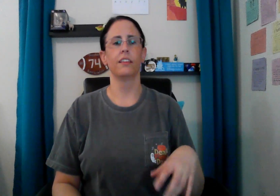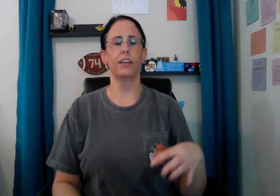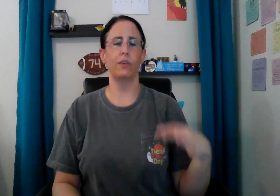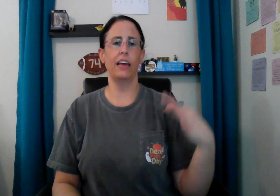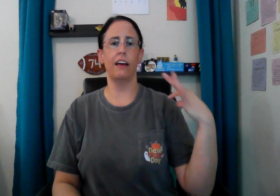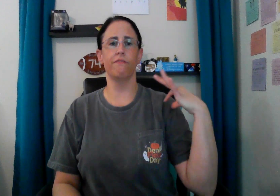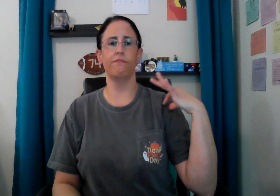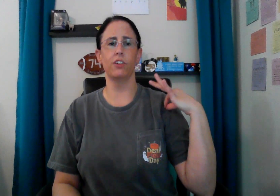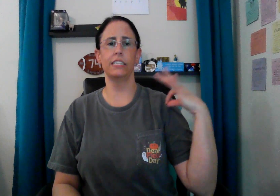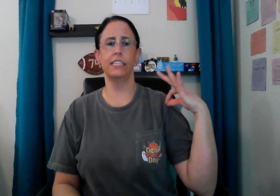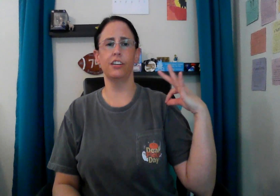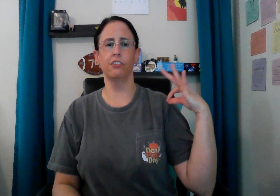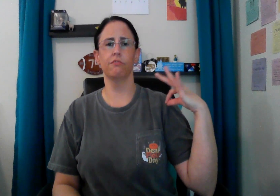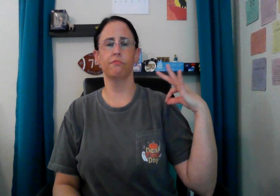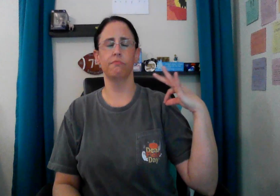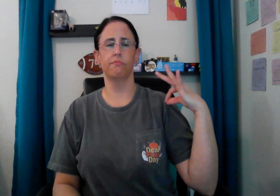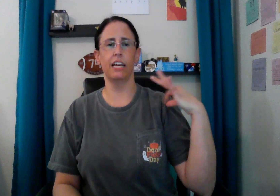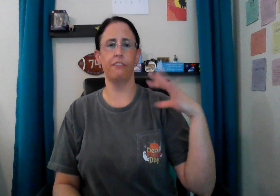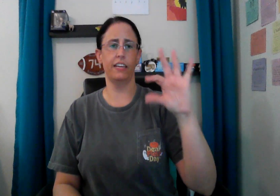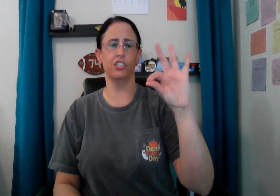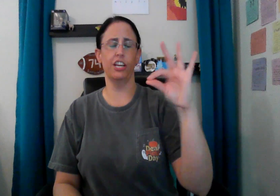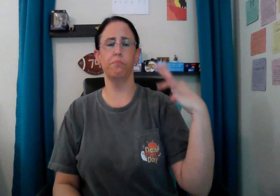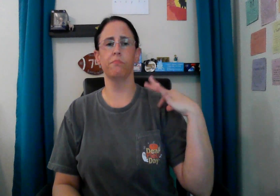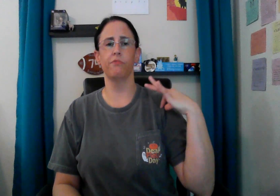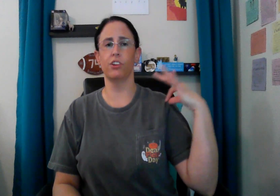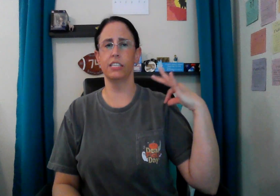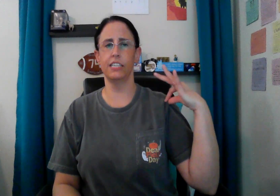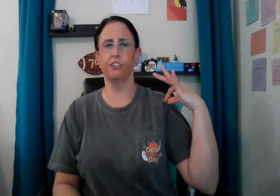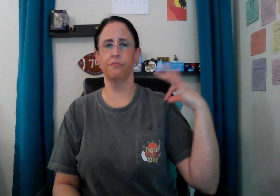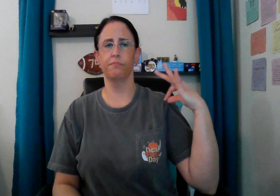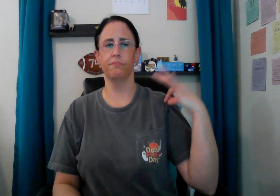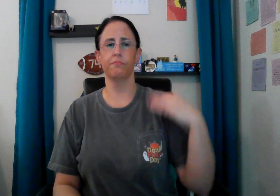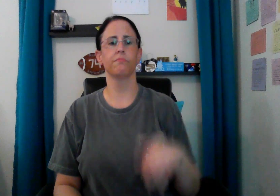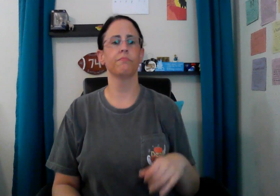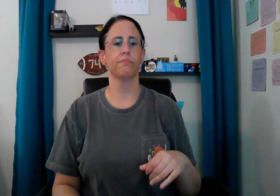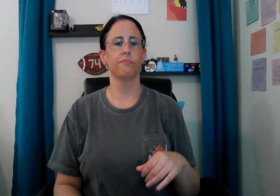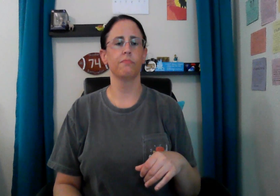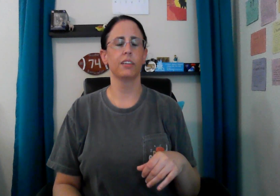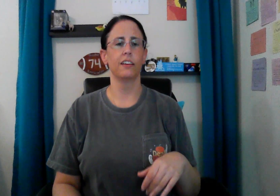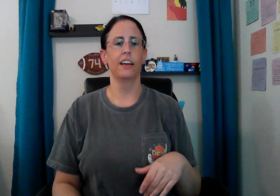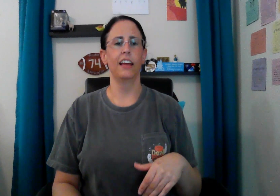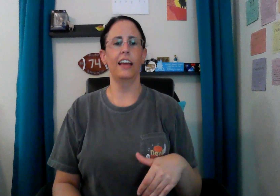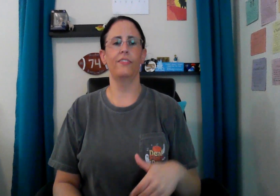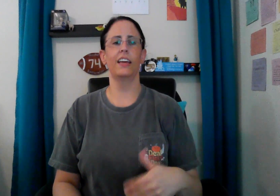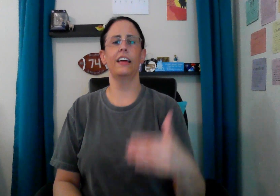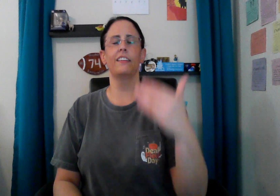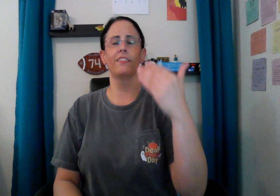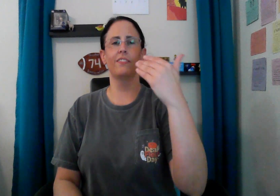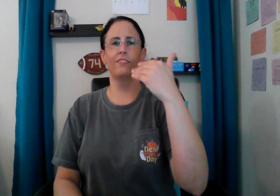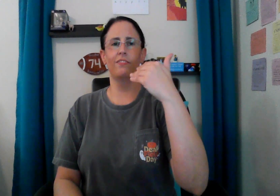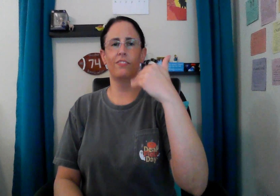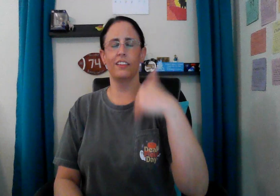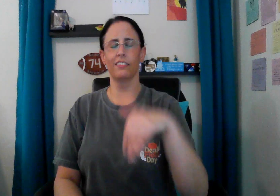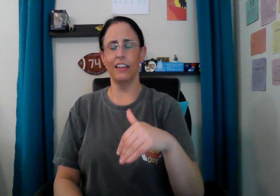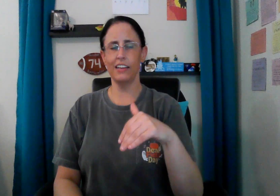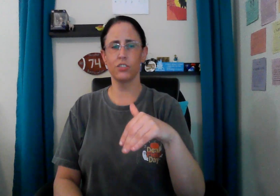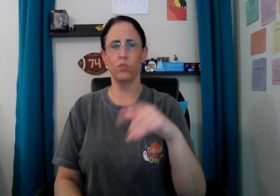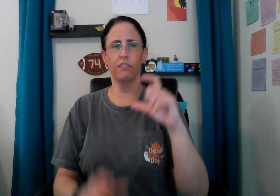Then we have volunteer, F hand shape, volunteer. And then the last one